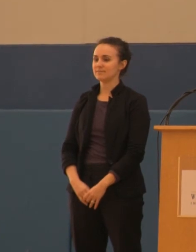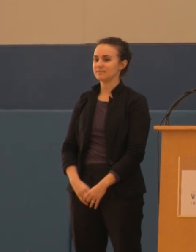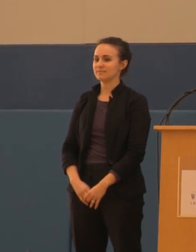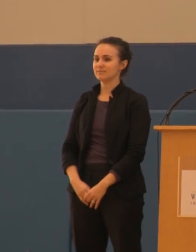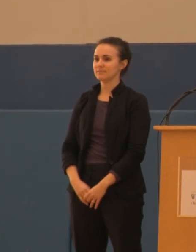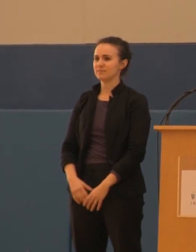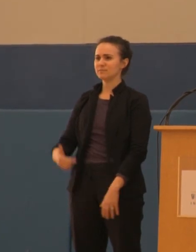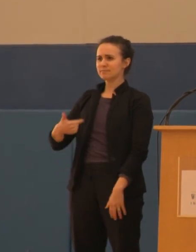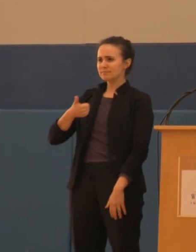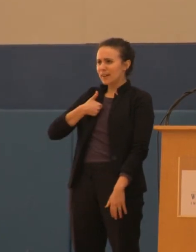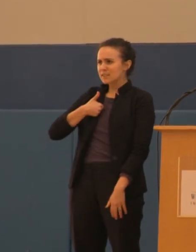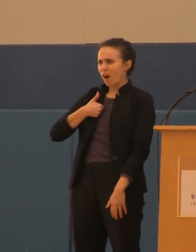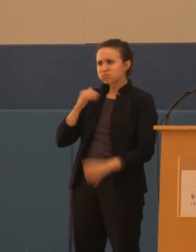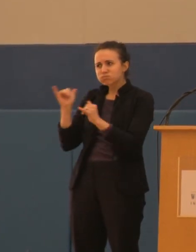I, like you,